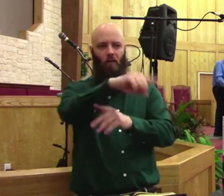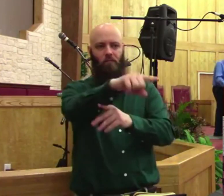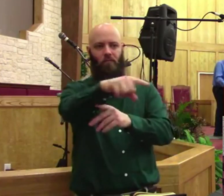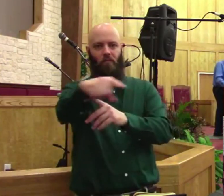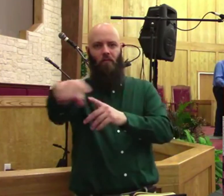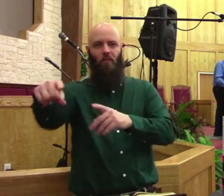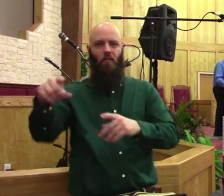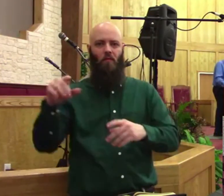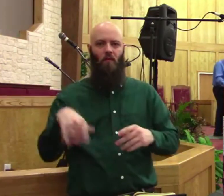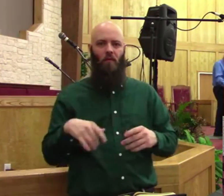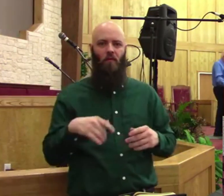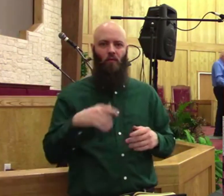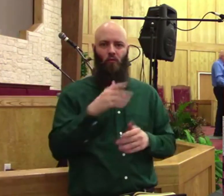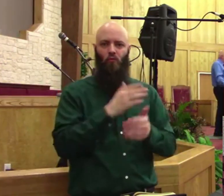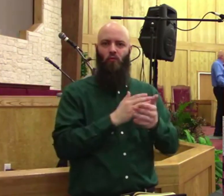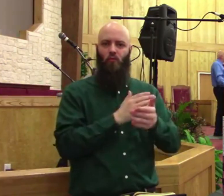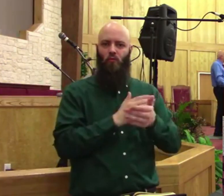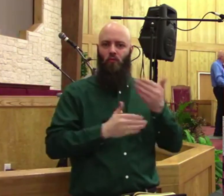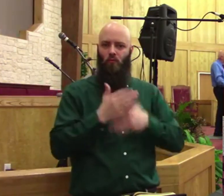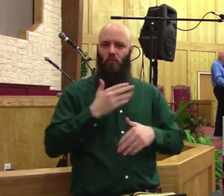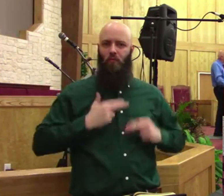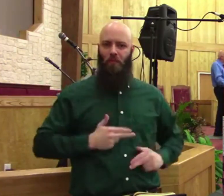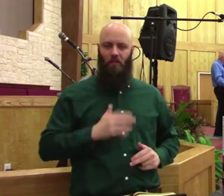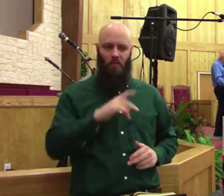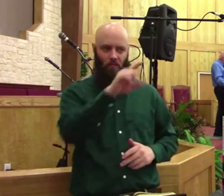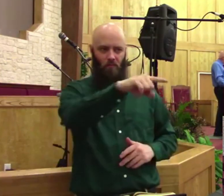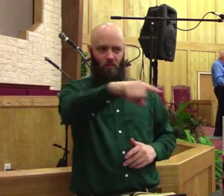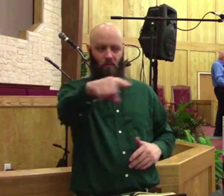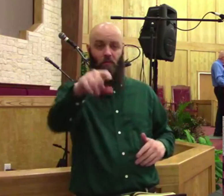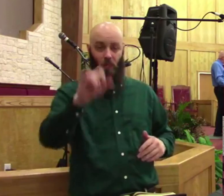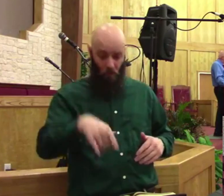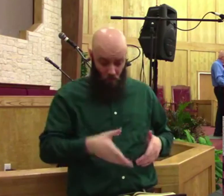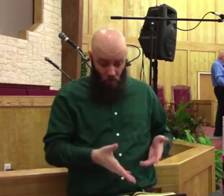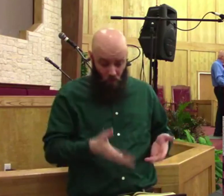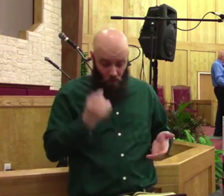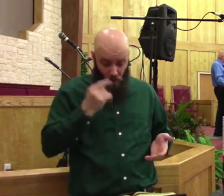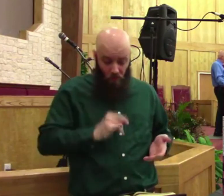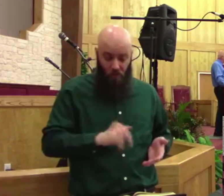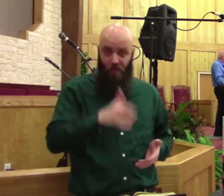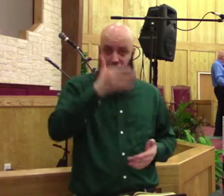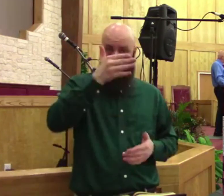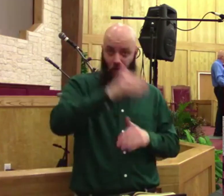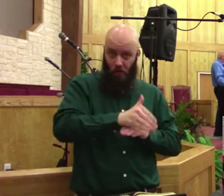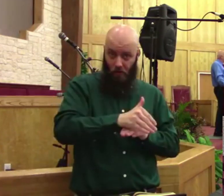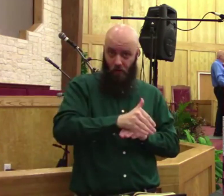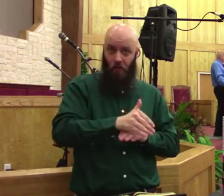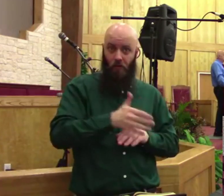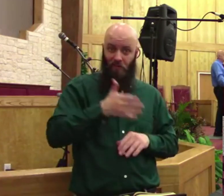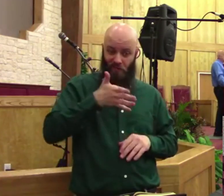the fingers of a human hand appear. And then at the end, on that very night,